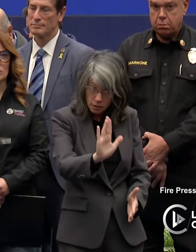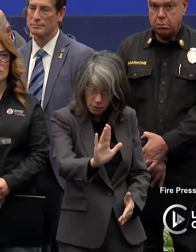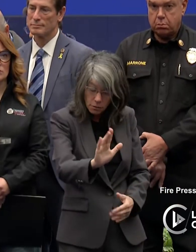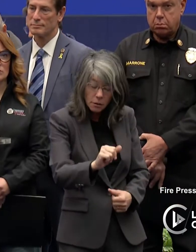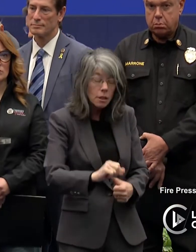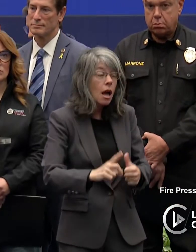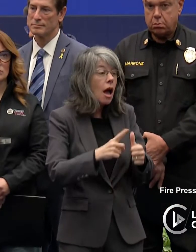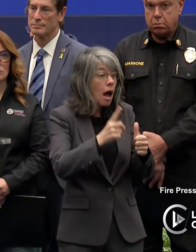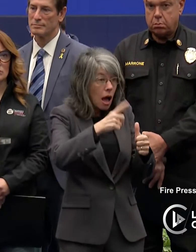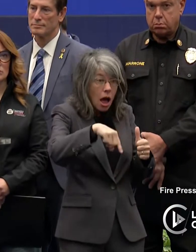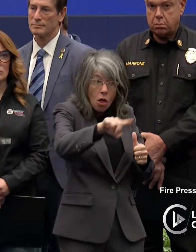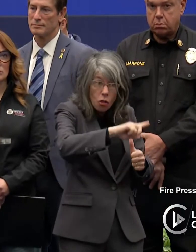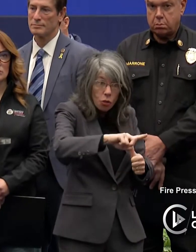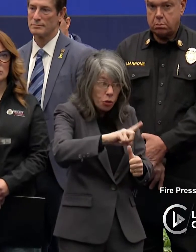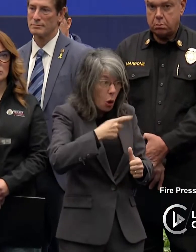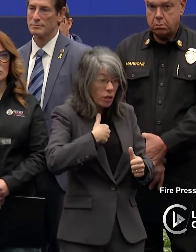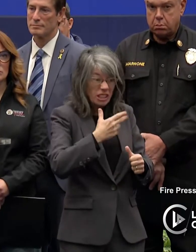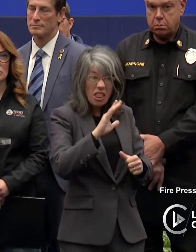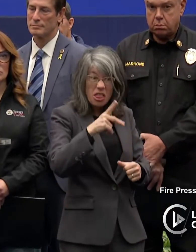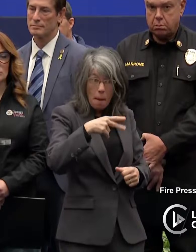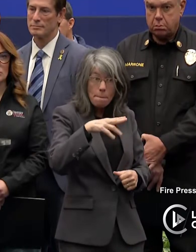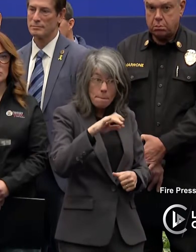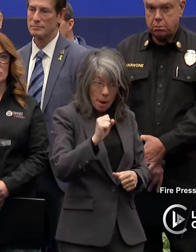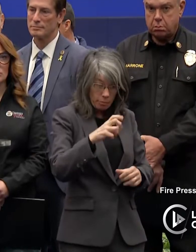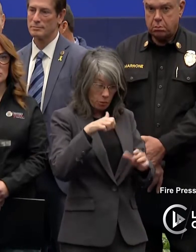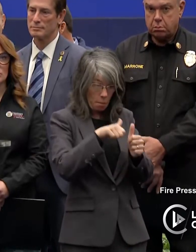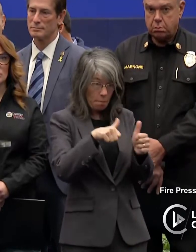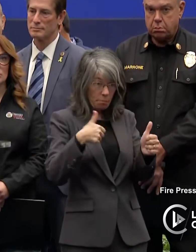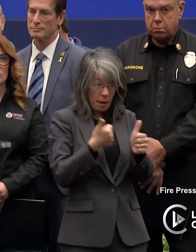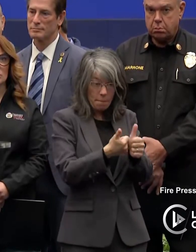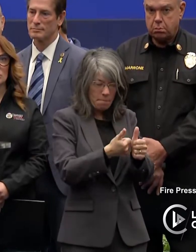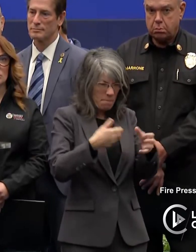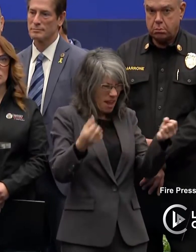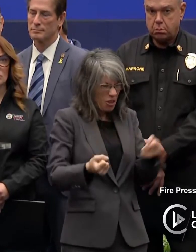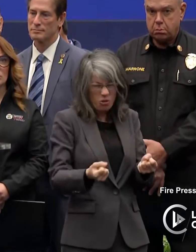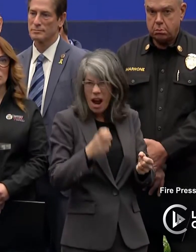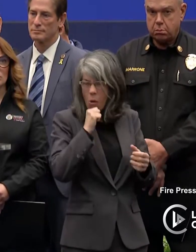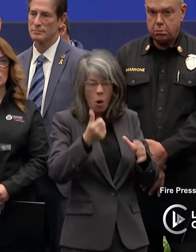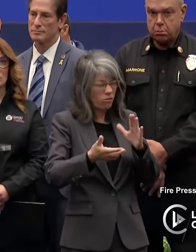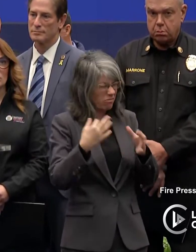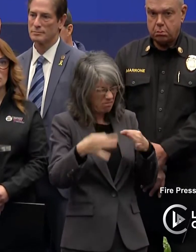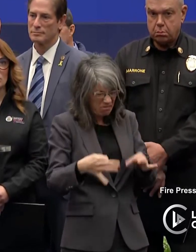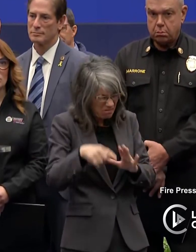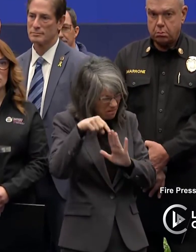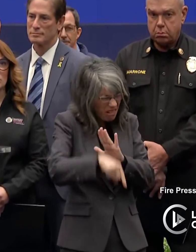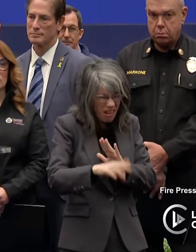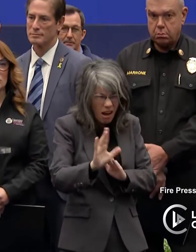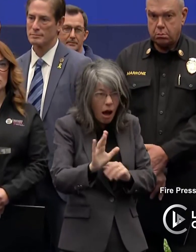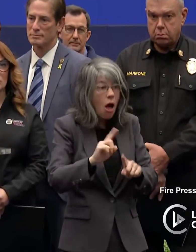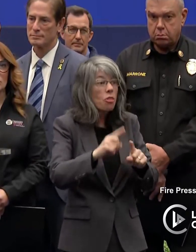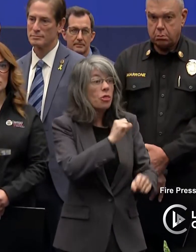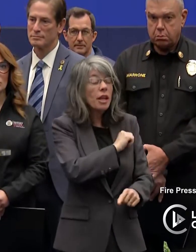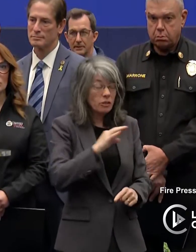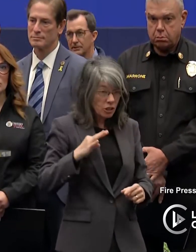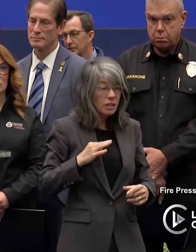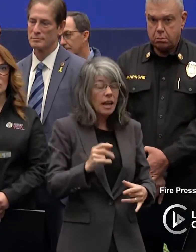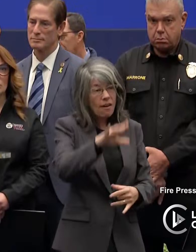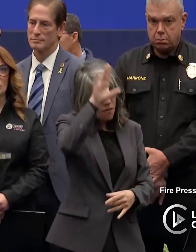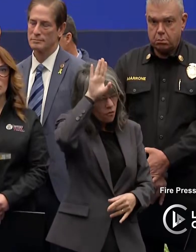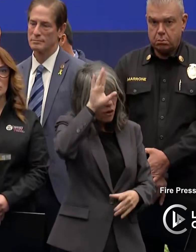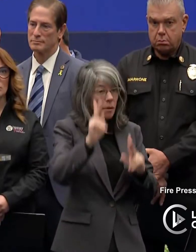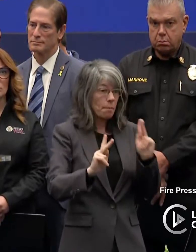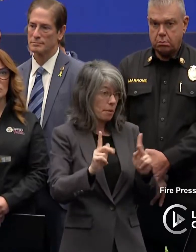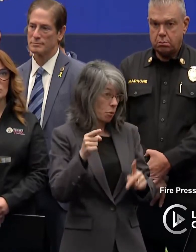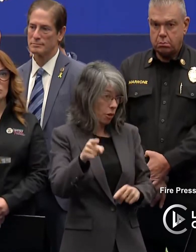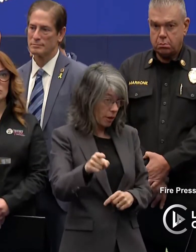matter is those engines, they're pumps, they go behind our trucks. I won't get too detailed in the operations. They're actually staffed with fire department